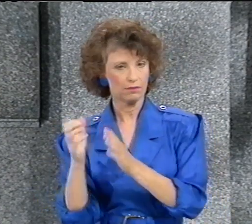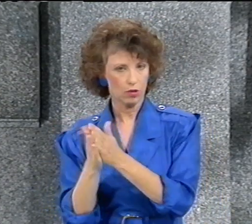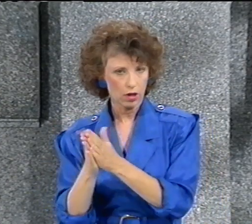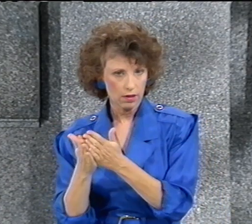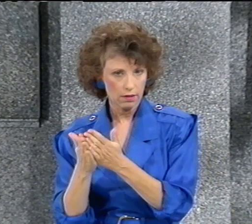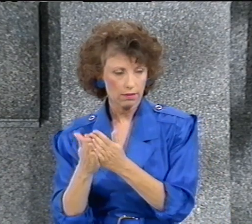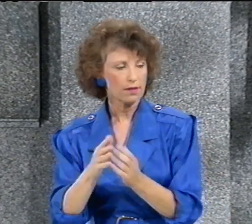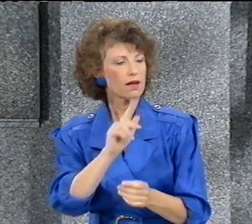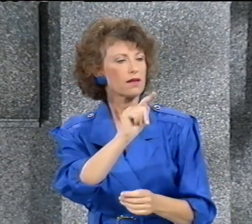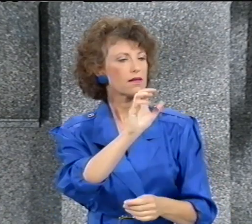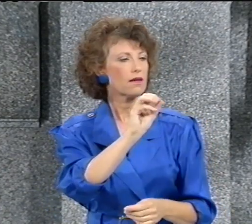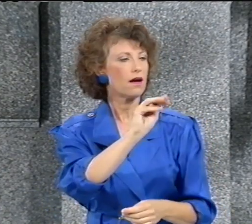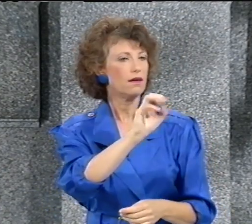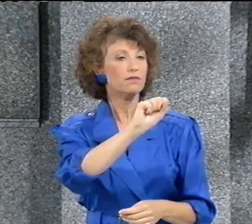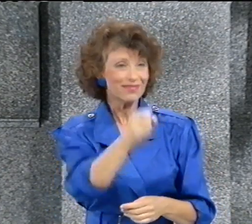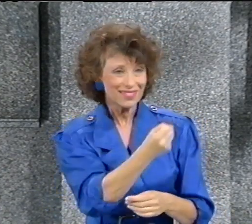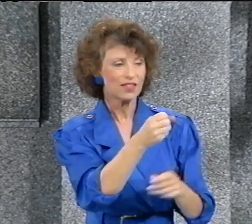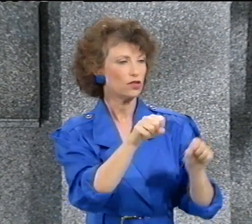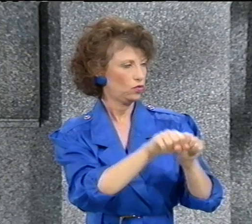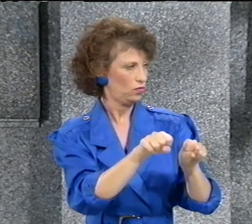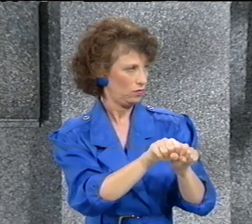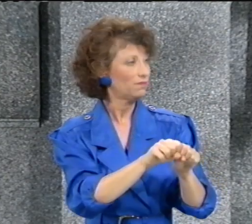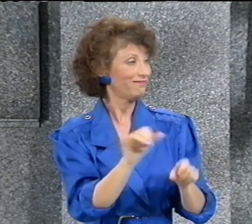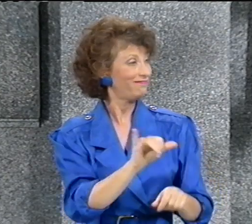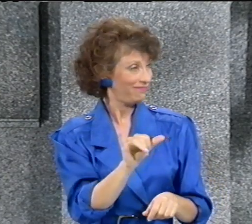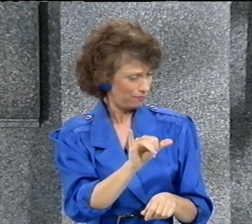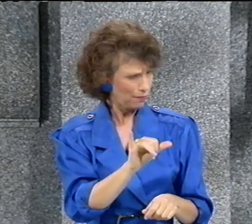Jane's book, Tom's shoes.